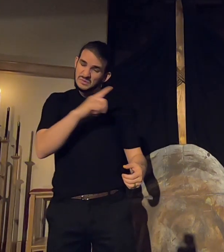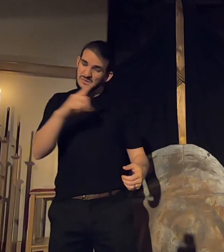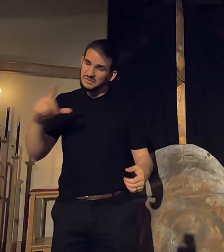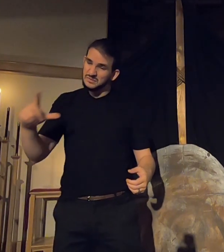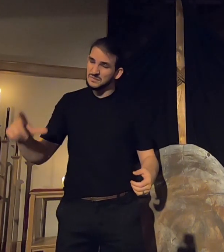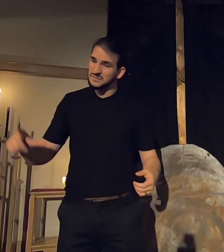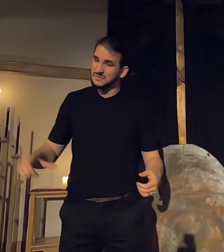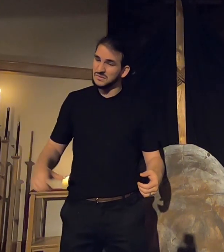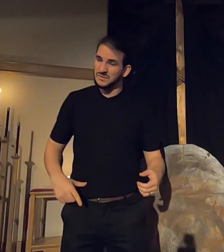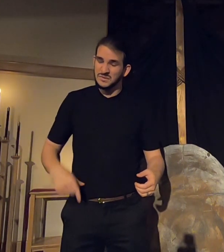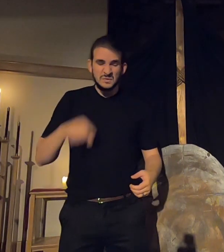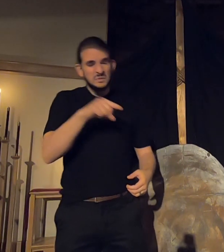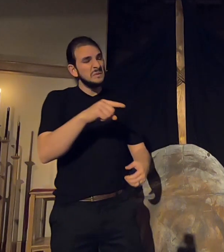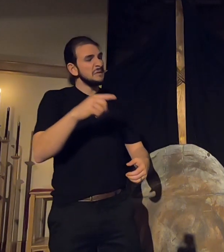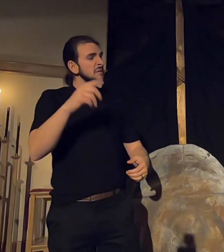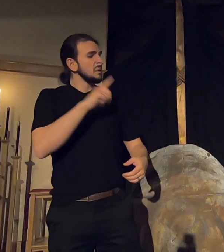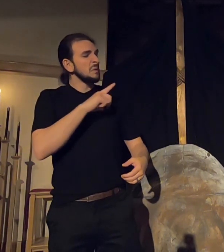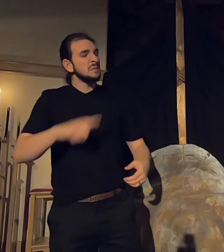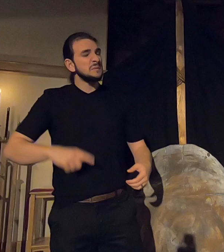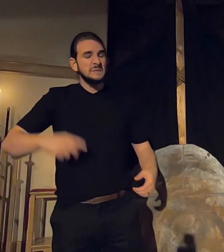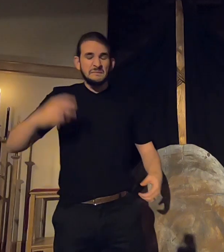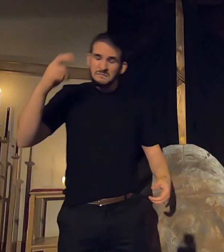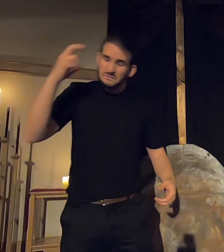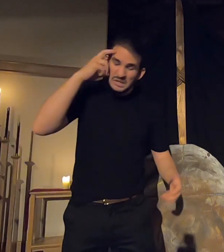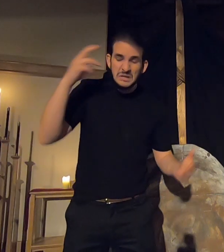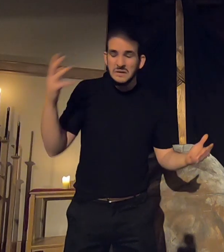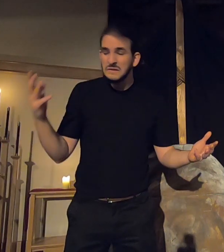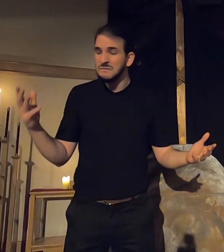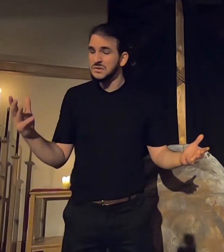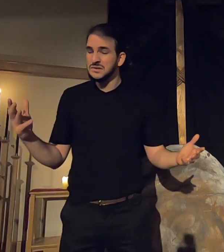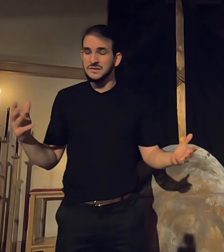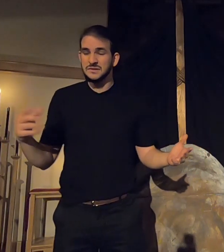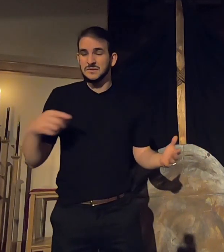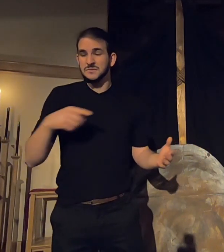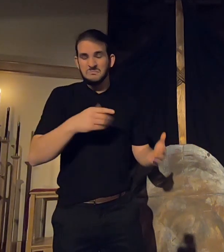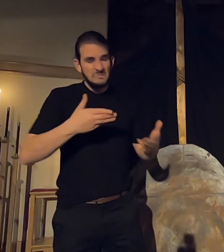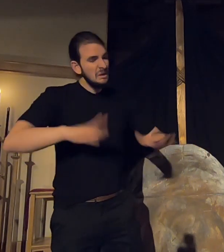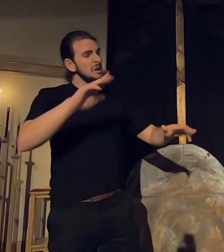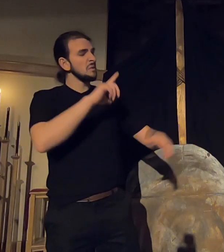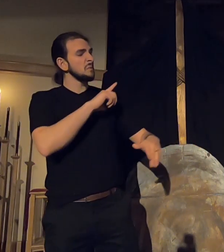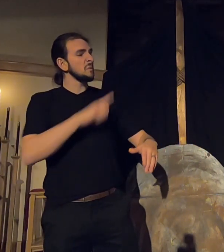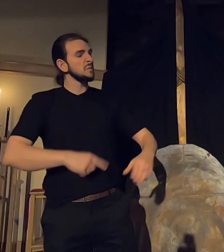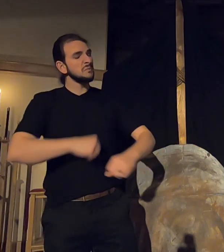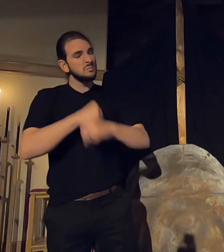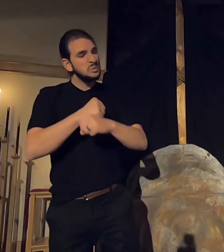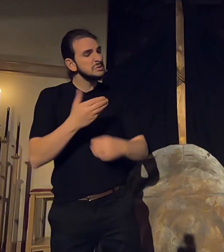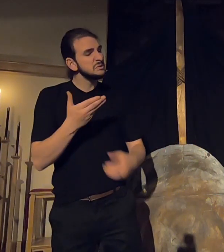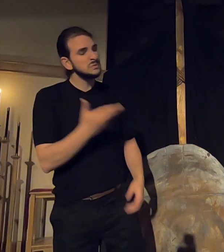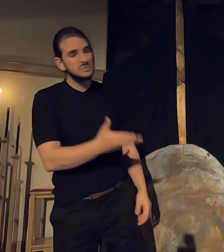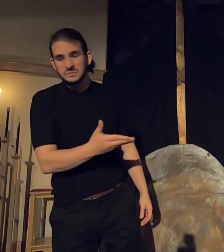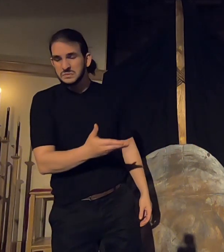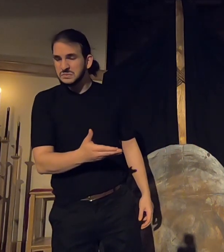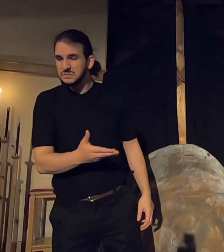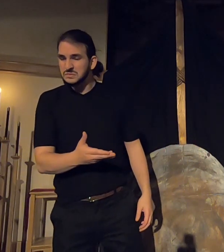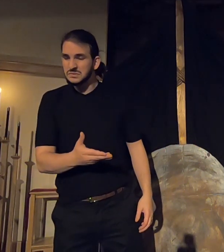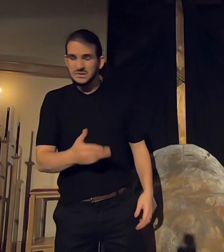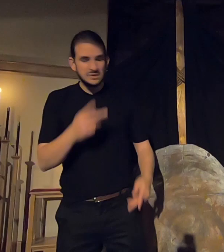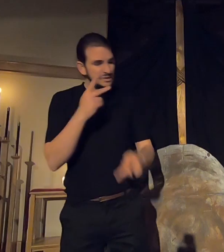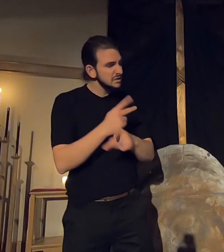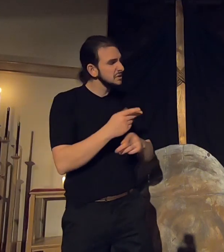"Trust the Lord. If you are the Lord's favorite, then let the Lord protect you and keep you